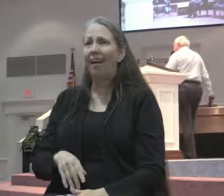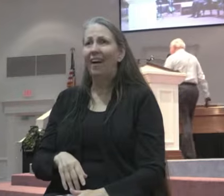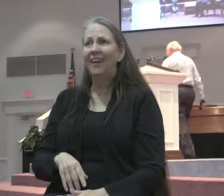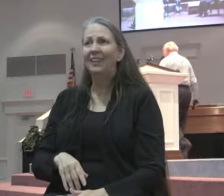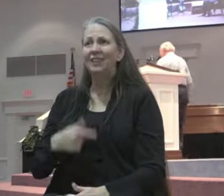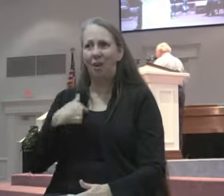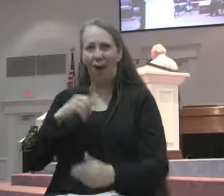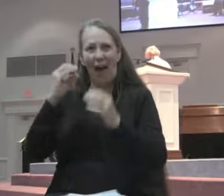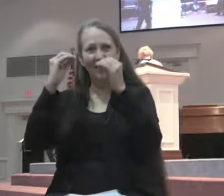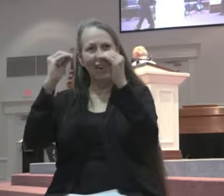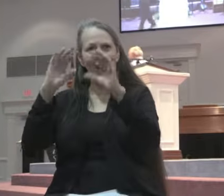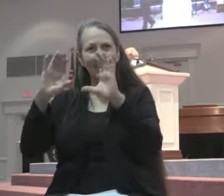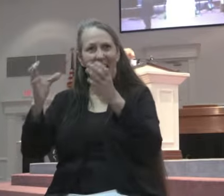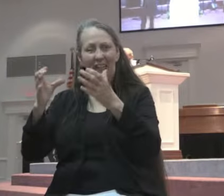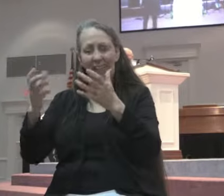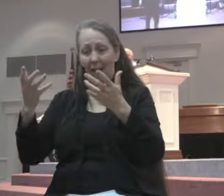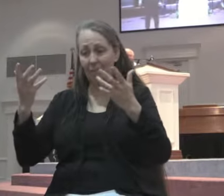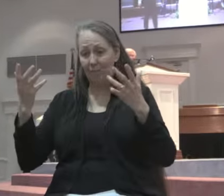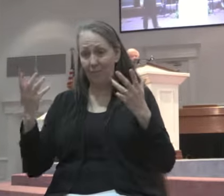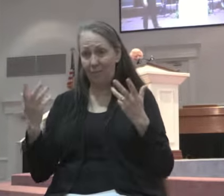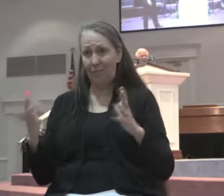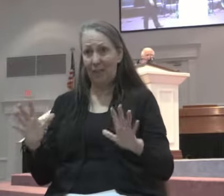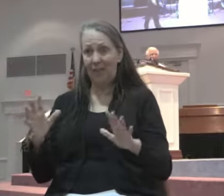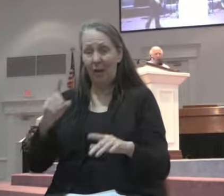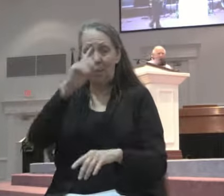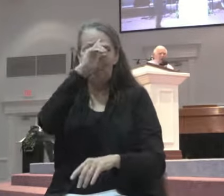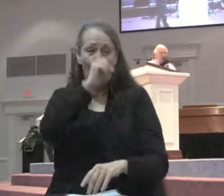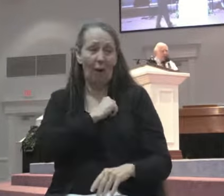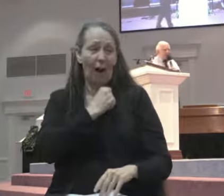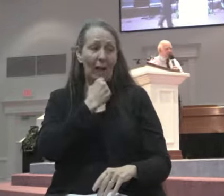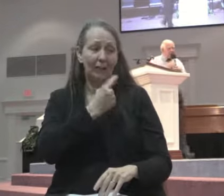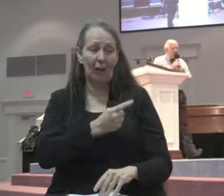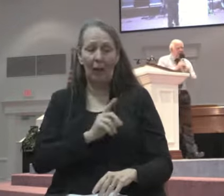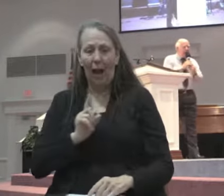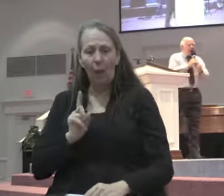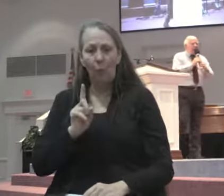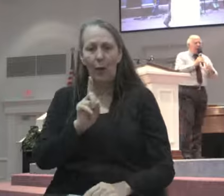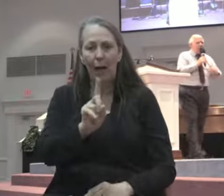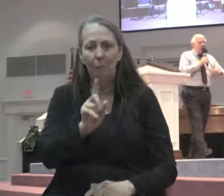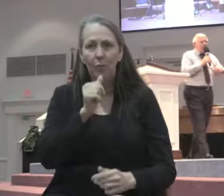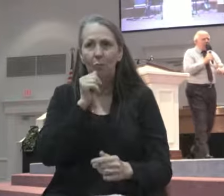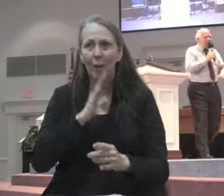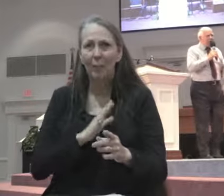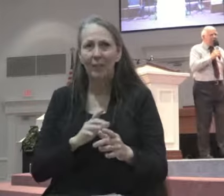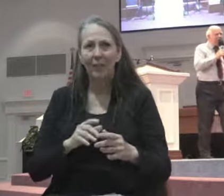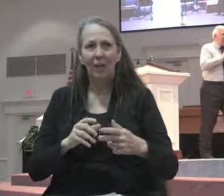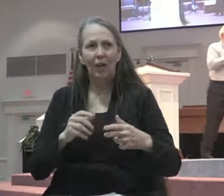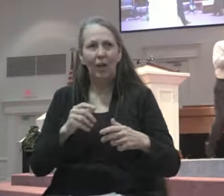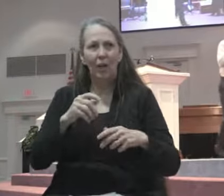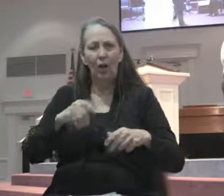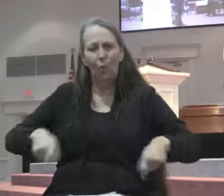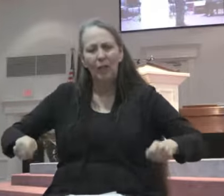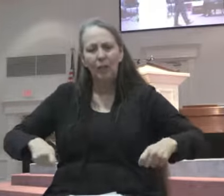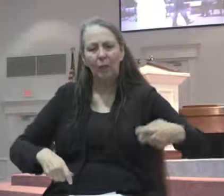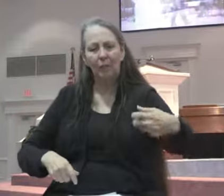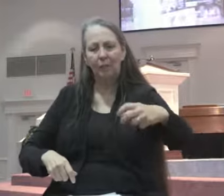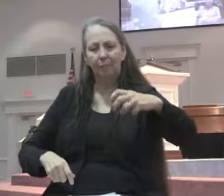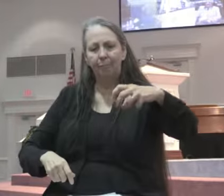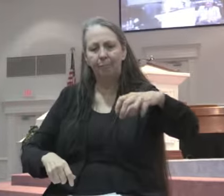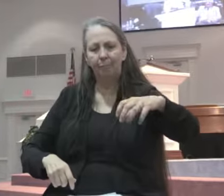the class that night. And when I got through, Brother Arnold, I walked over to her with her wheelchair parked there, and I said,